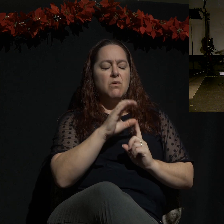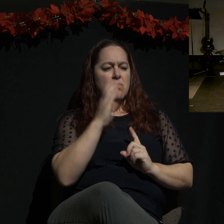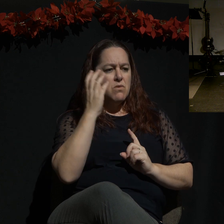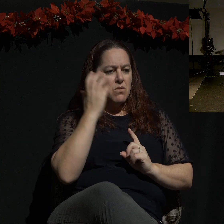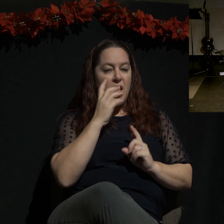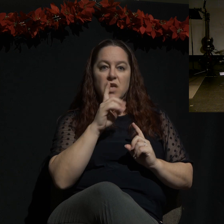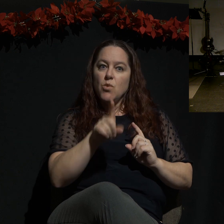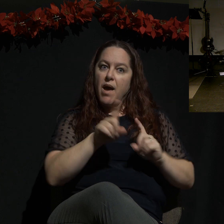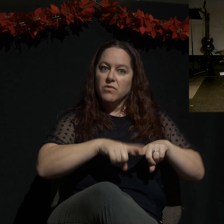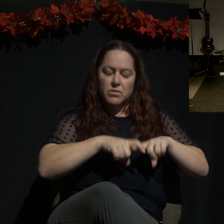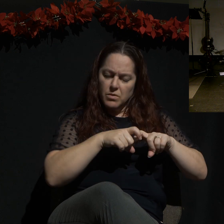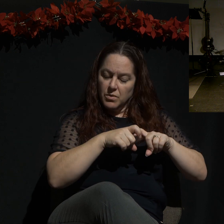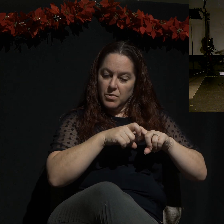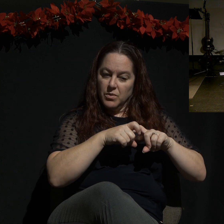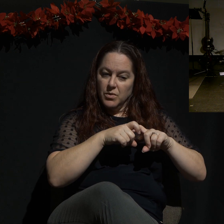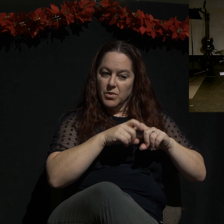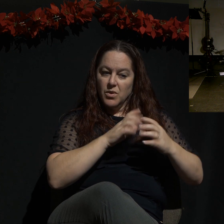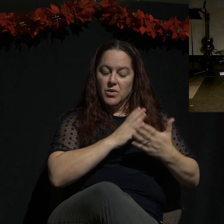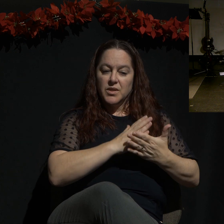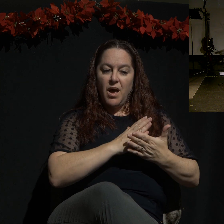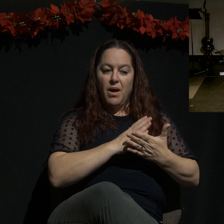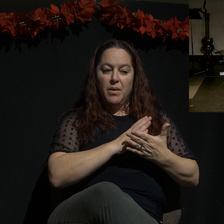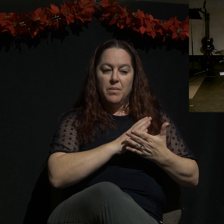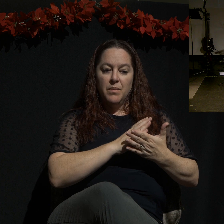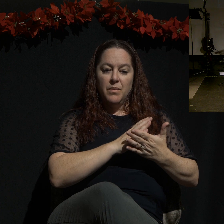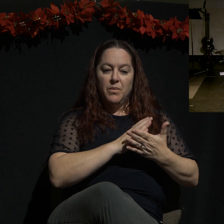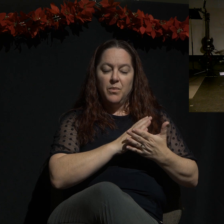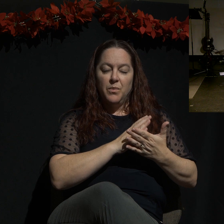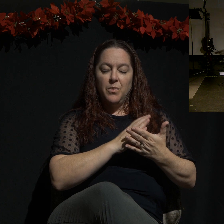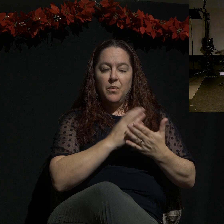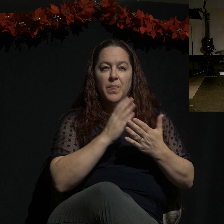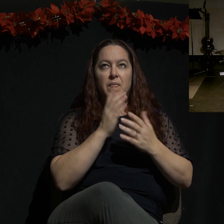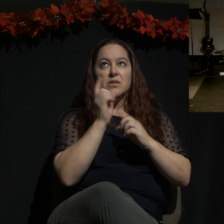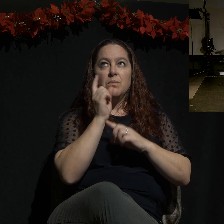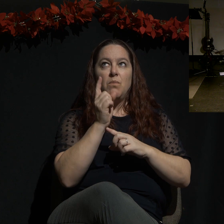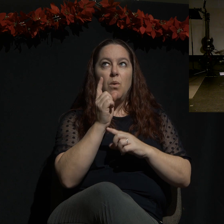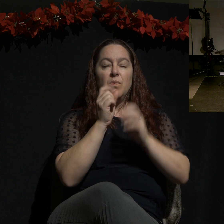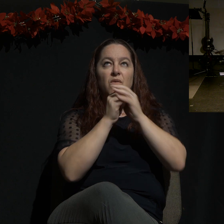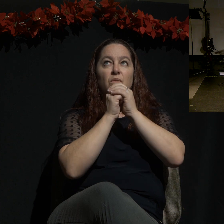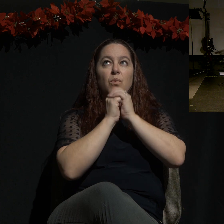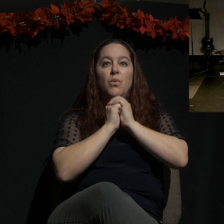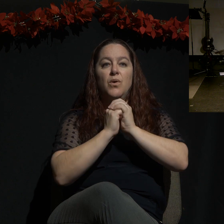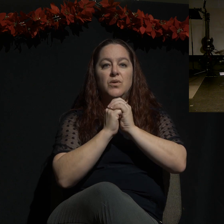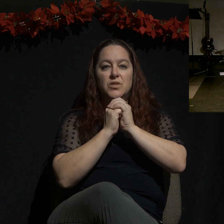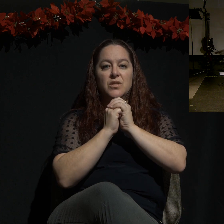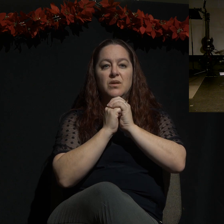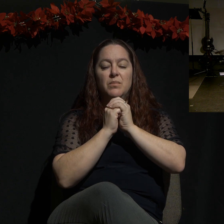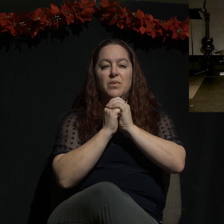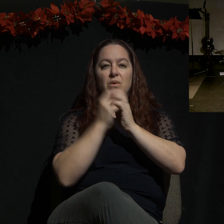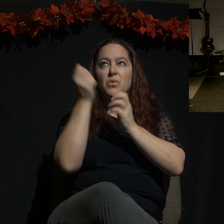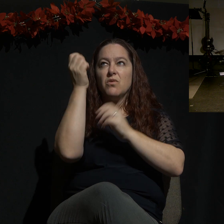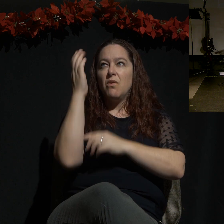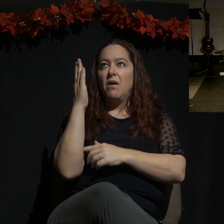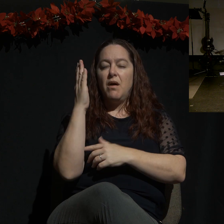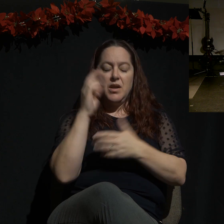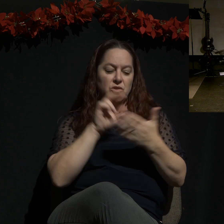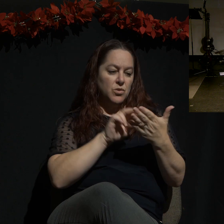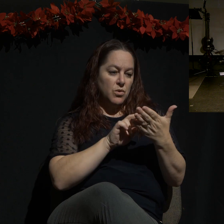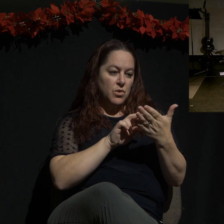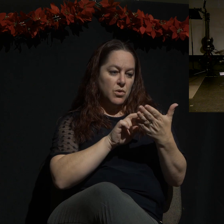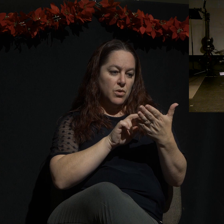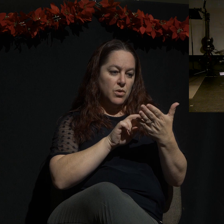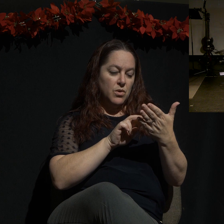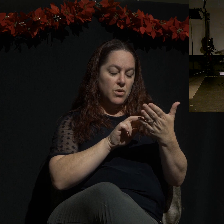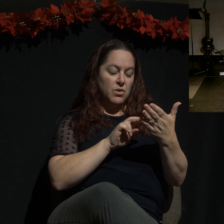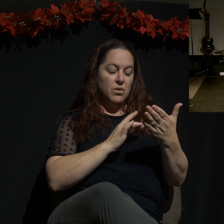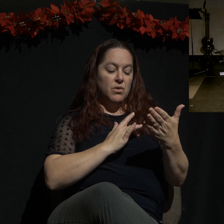to stop in that moment, and you have this moment of worship with God as you